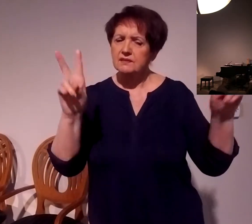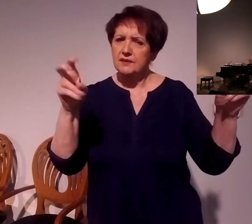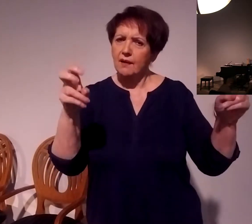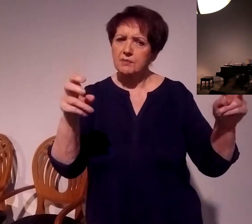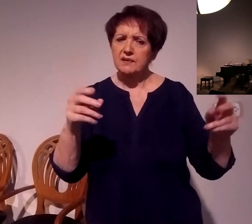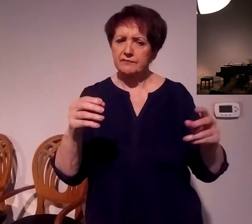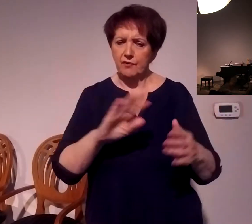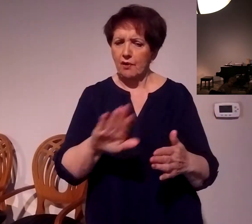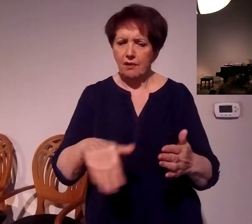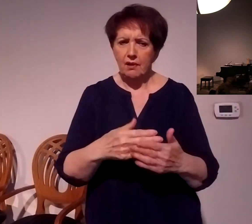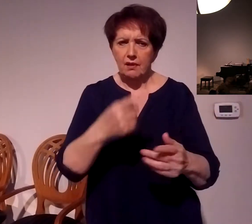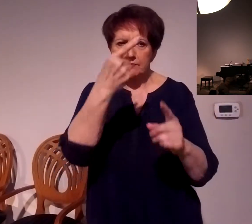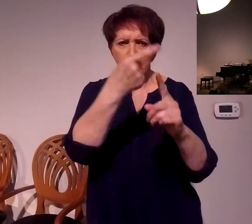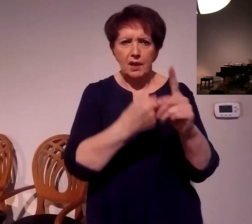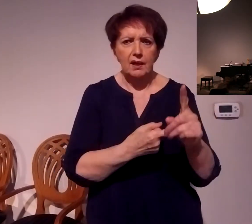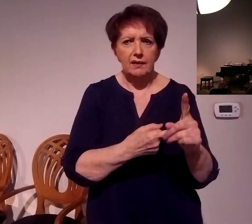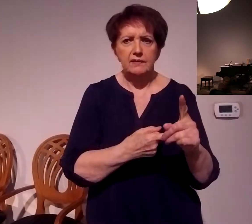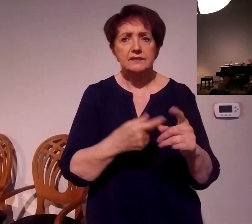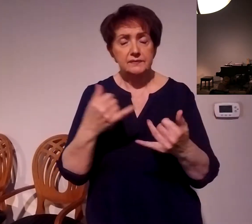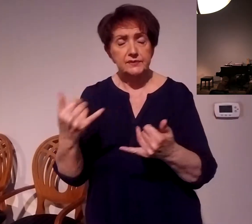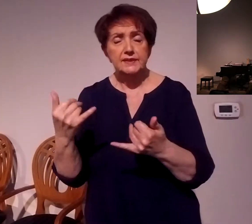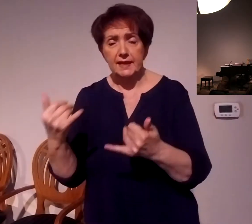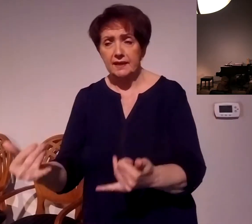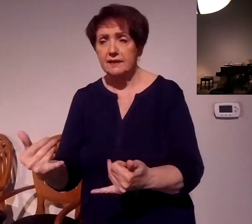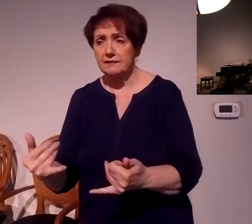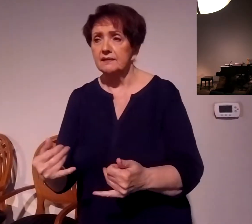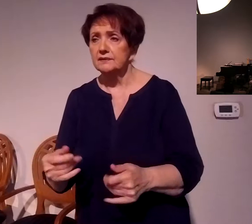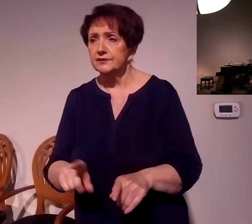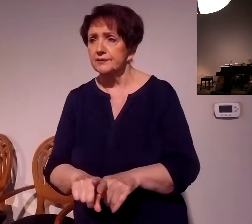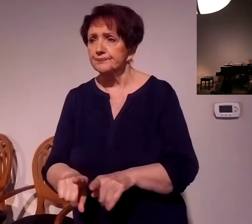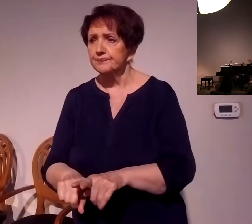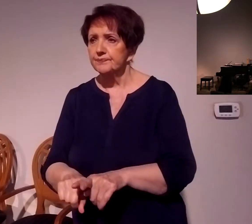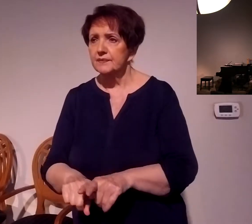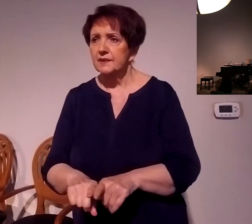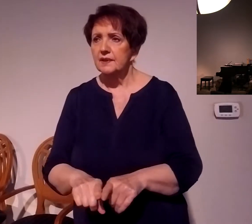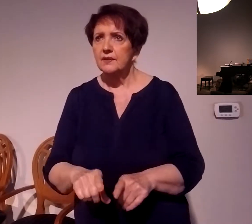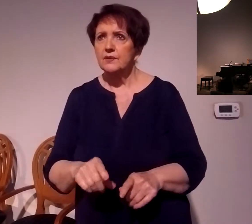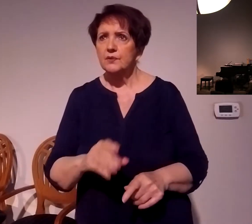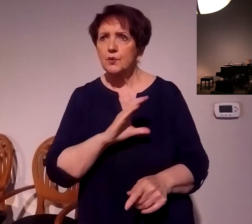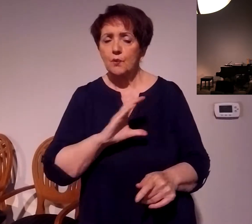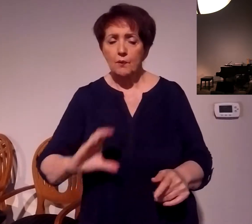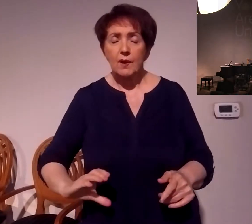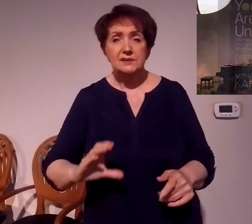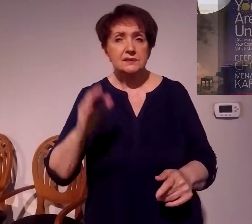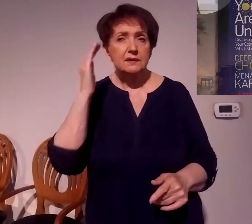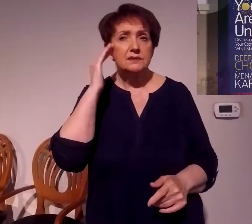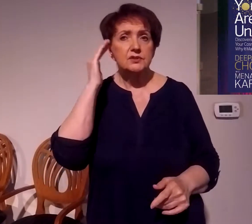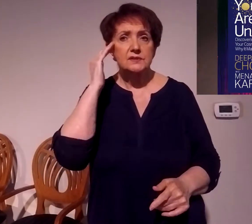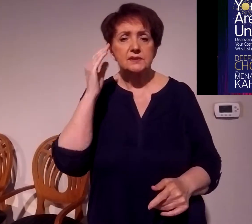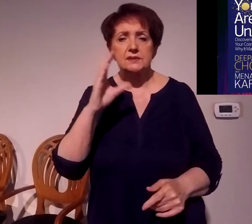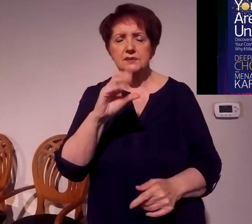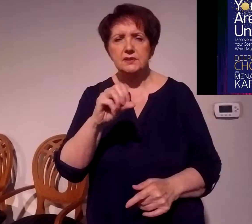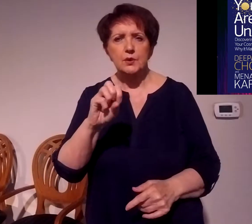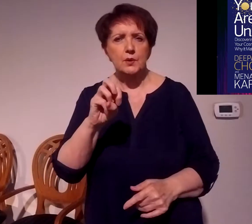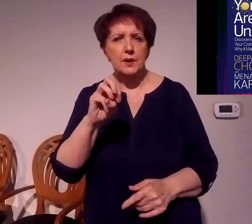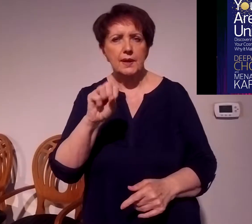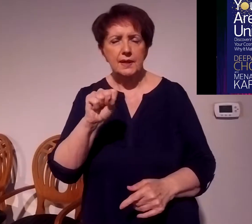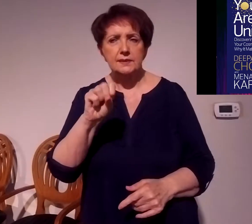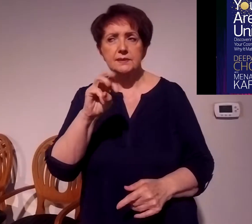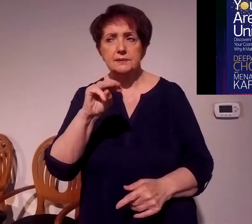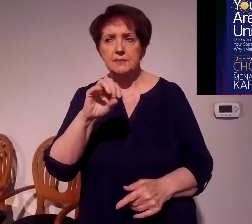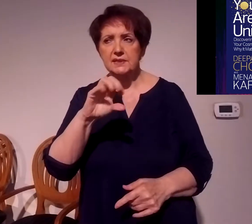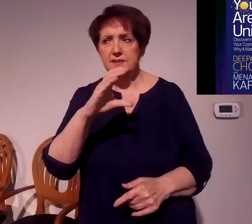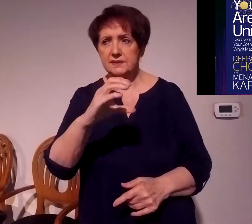the month and our topic for today, the Christ consciousness, the cosmic self. And you know, we're using this fabulous book, You Are